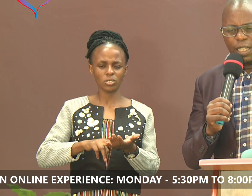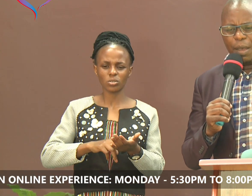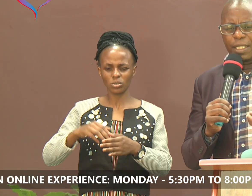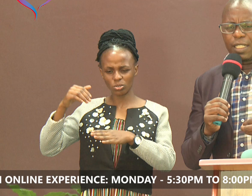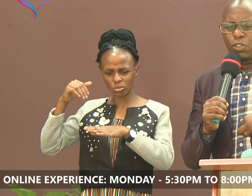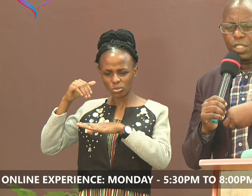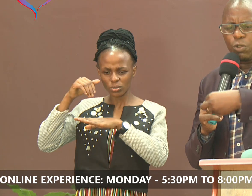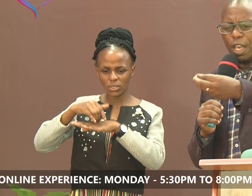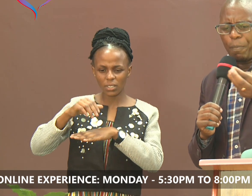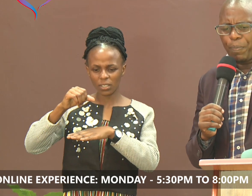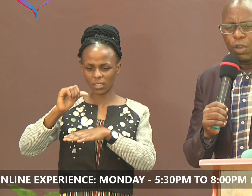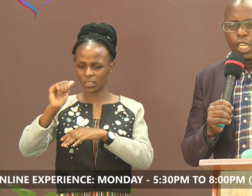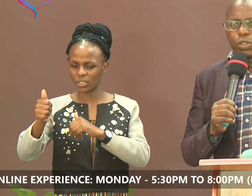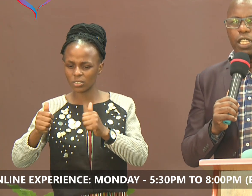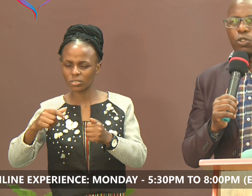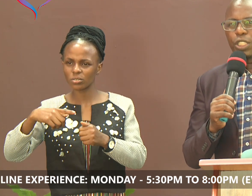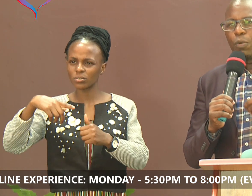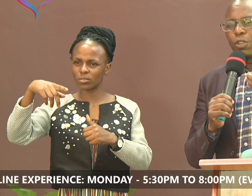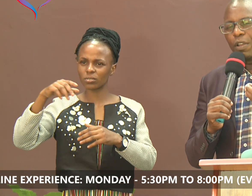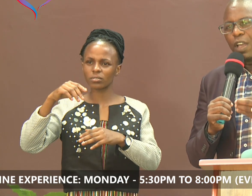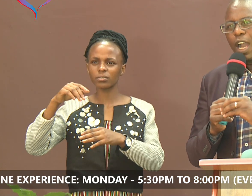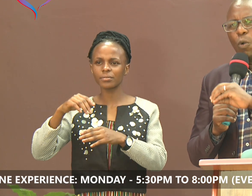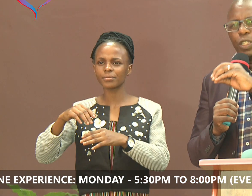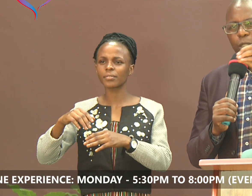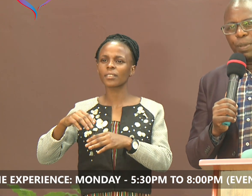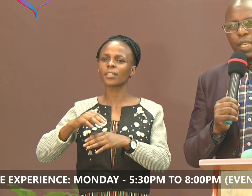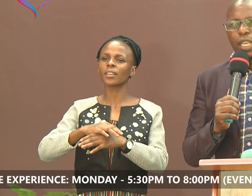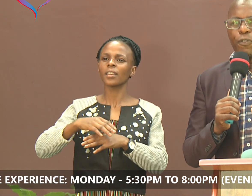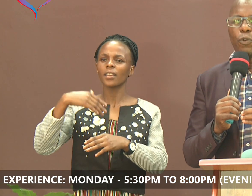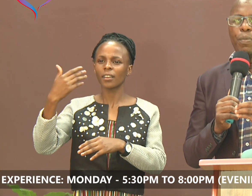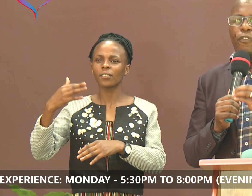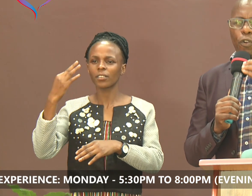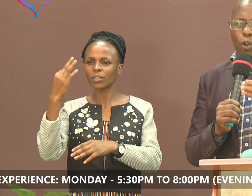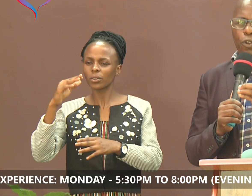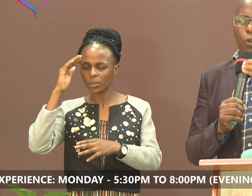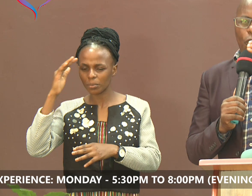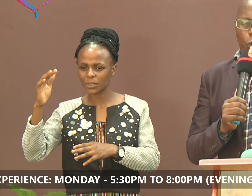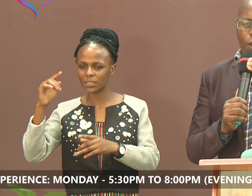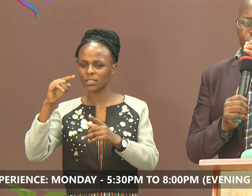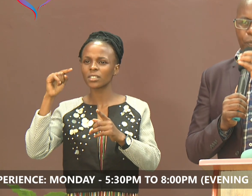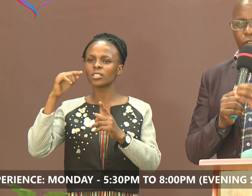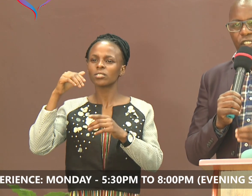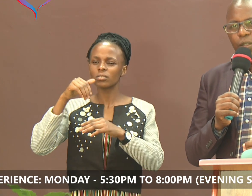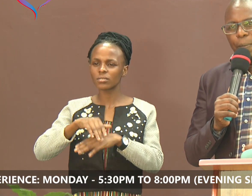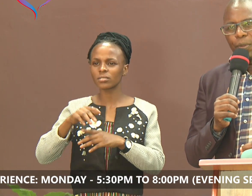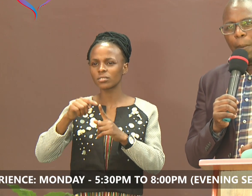three messages you send to other people, you share with your wife. How would it be if you would be full on your